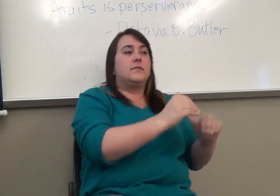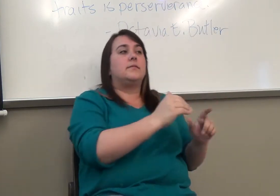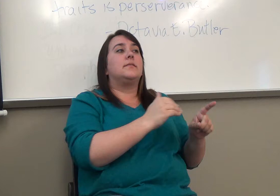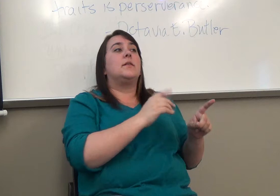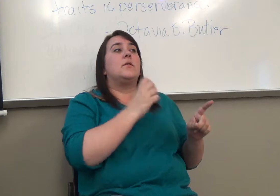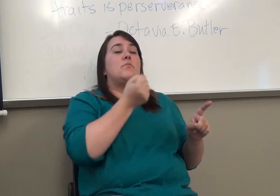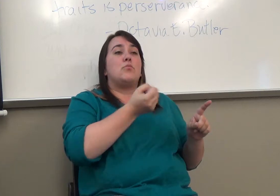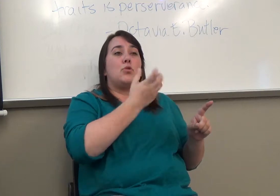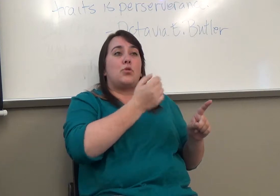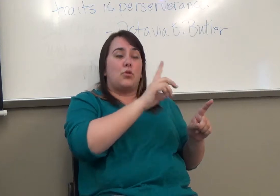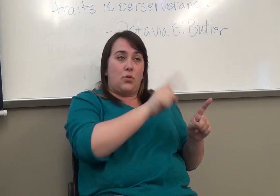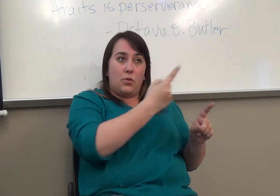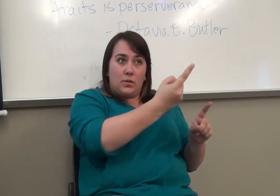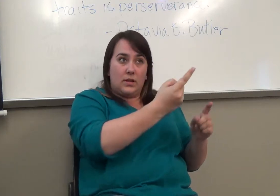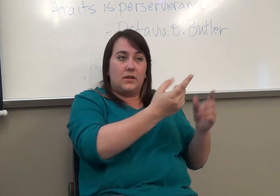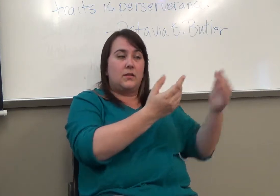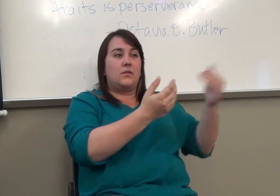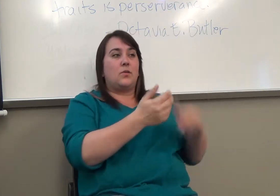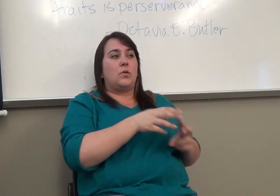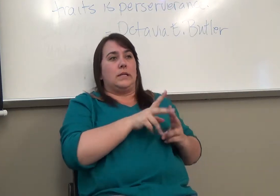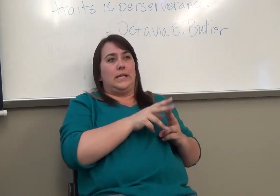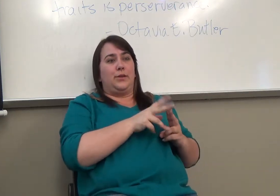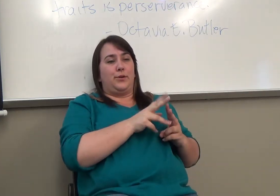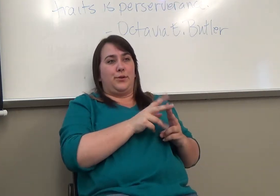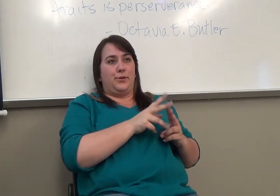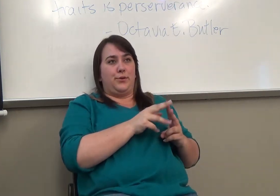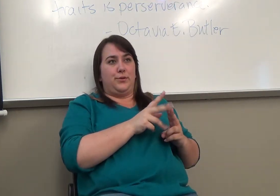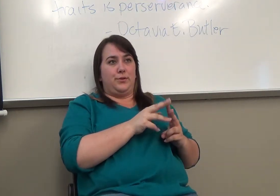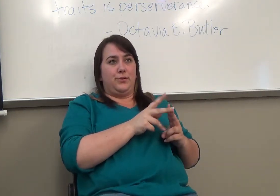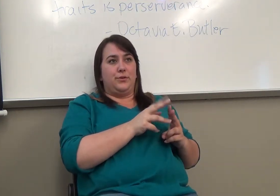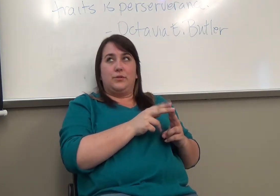rule that the, so right away, here's an